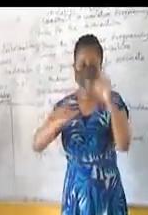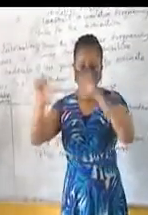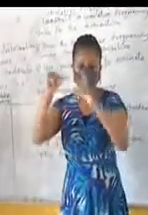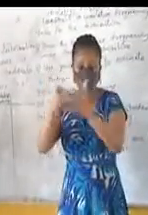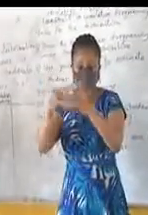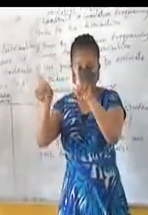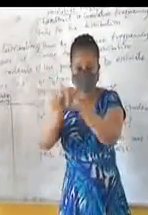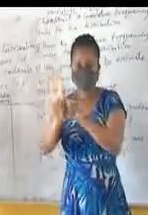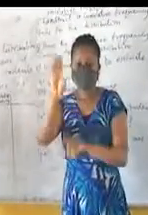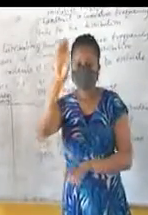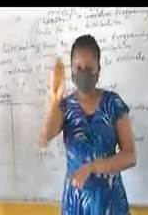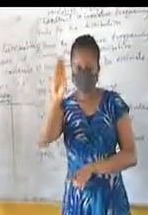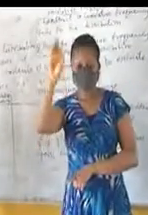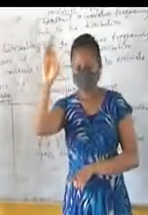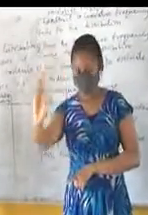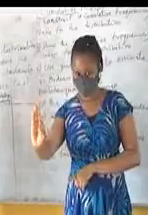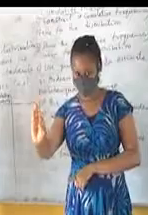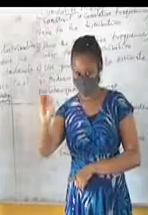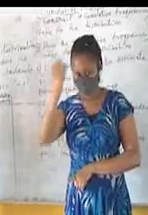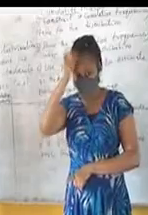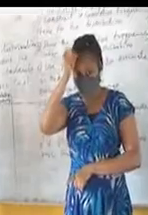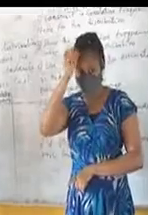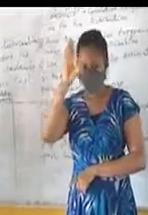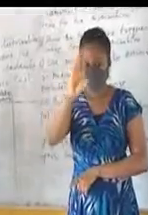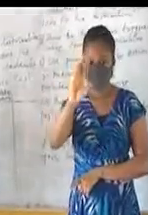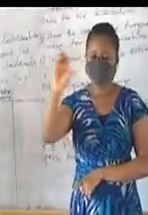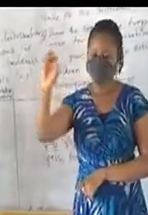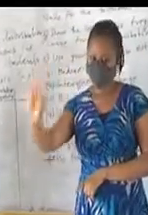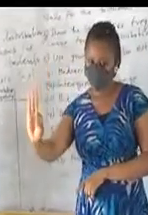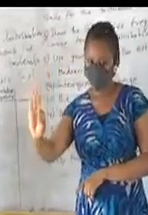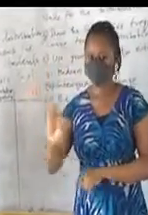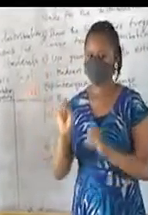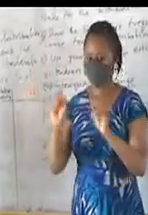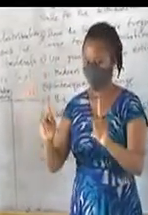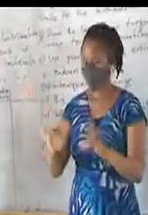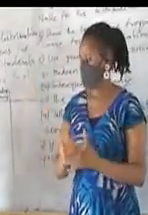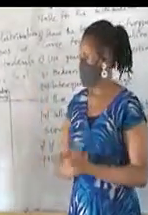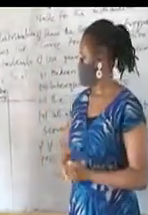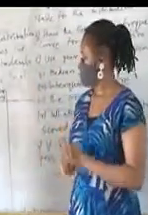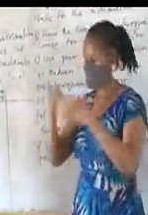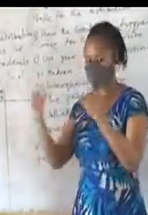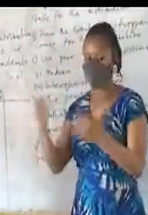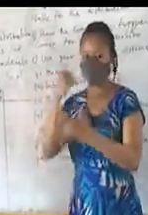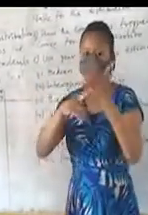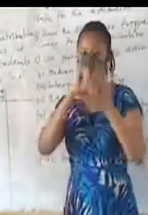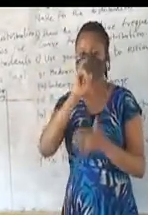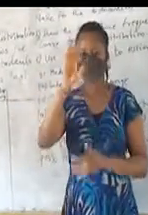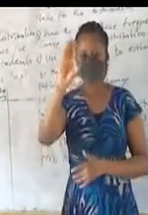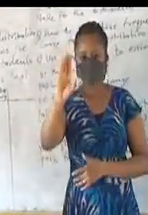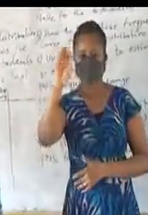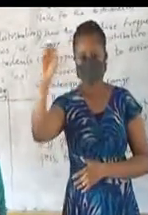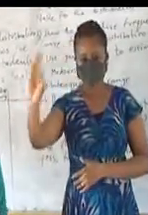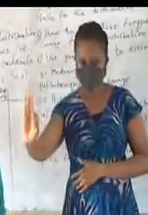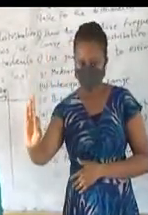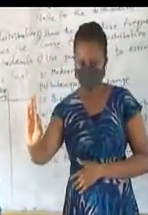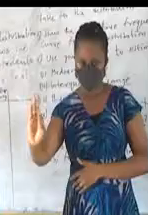You create a column of cumulative frequency. The question now is, what is cumulative frequency? How